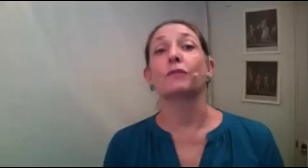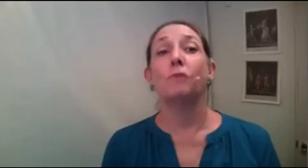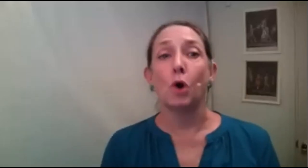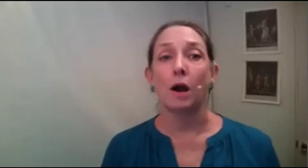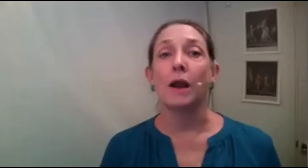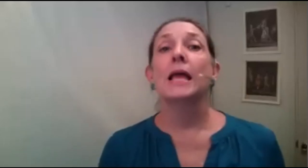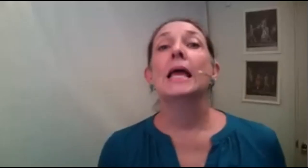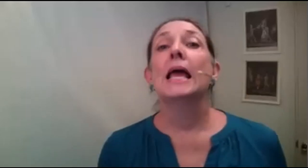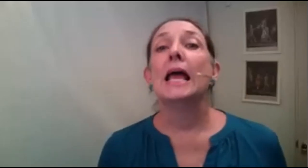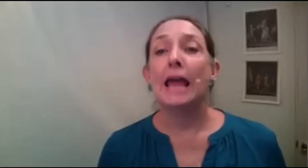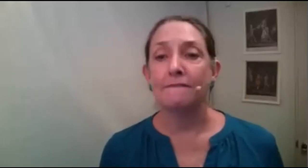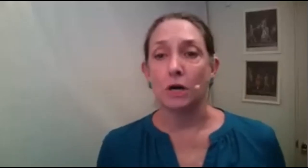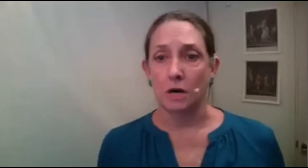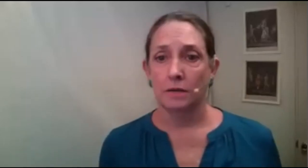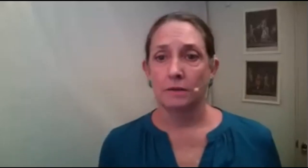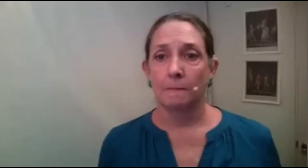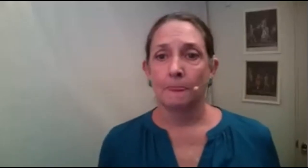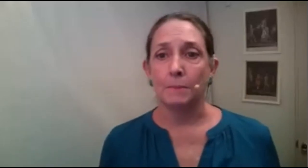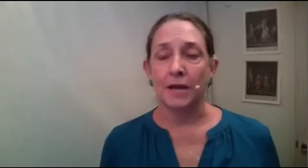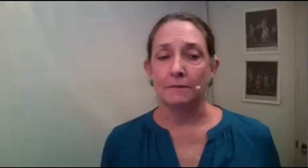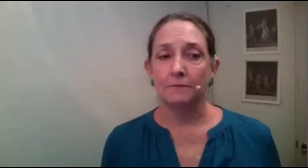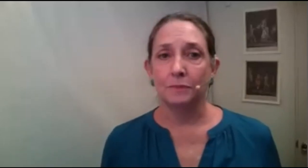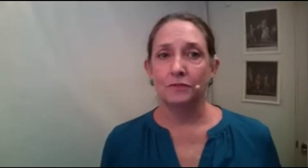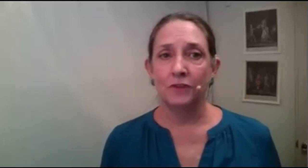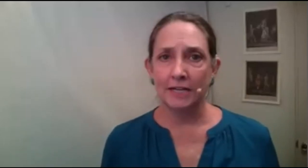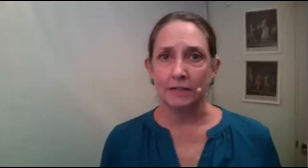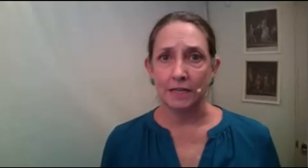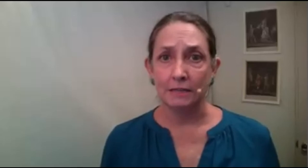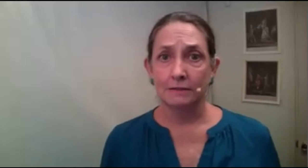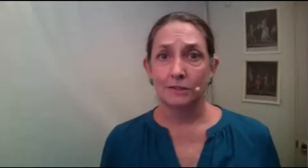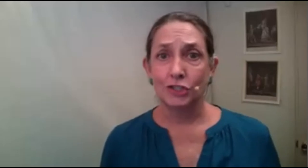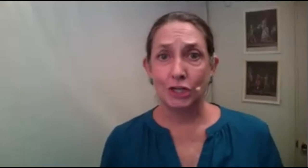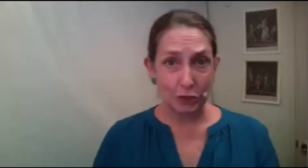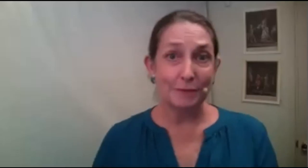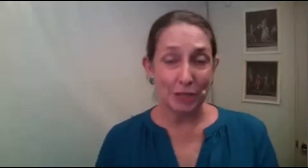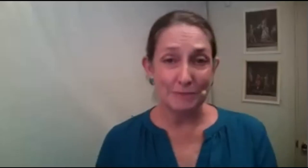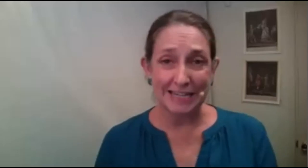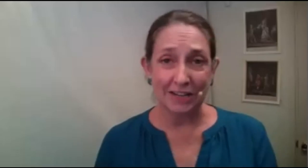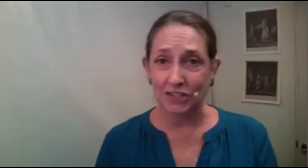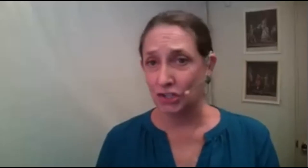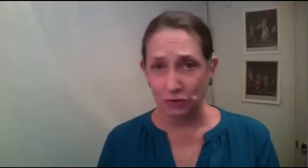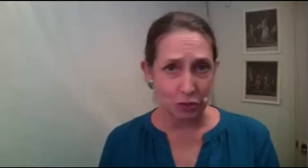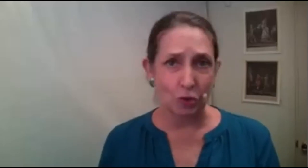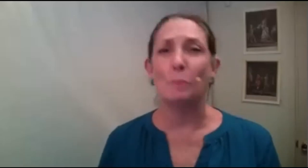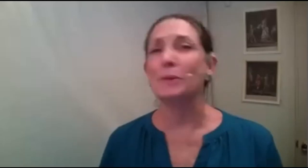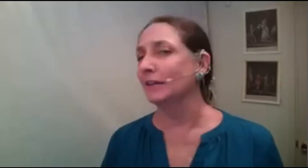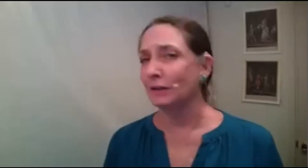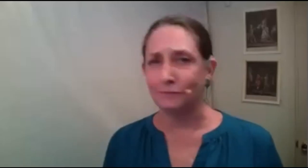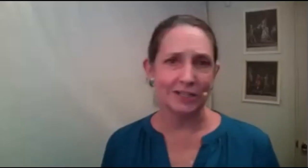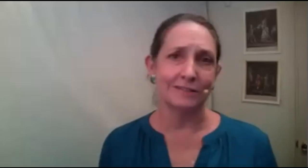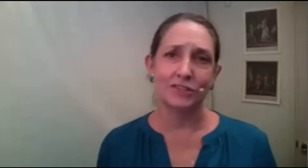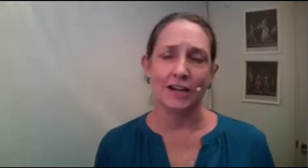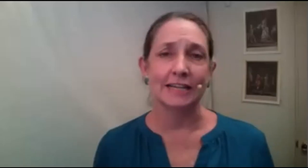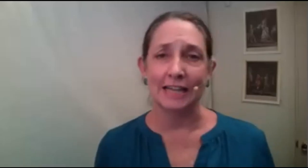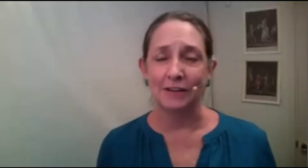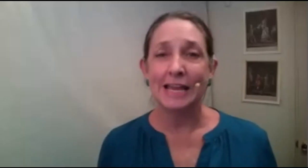took forever. But finally, she heard them coming in downstairs. She heard the door open and their